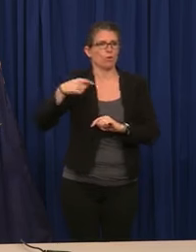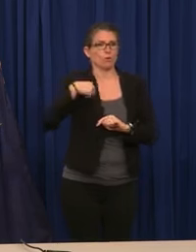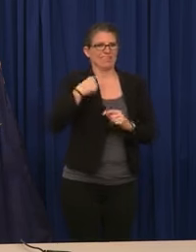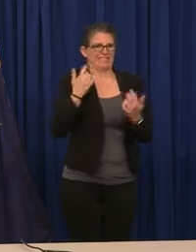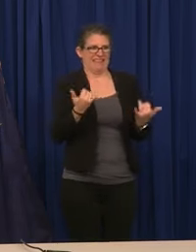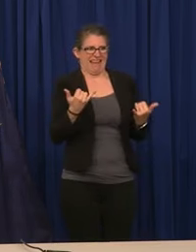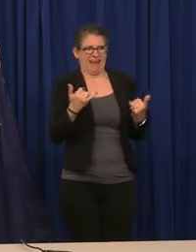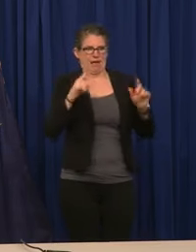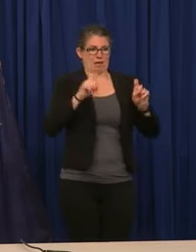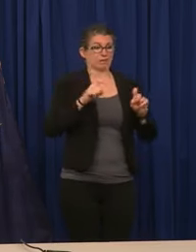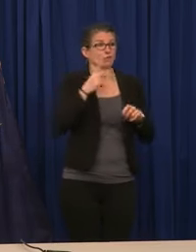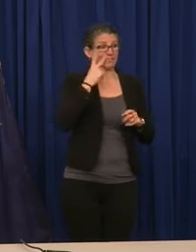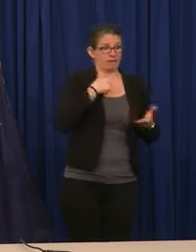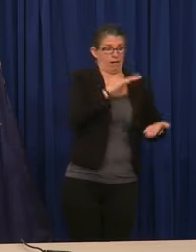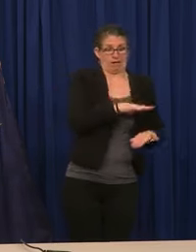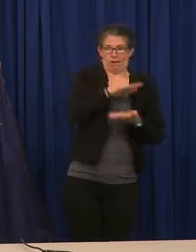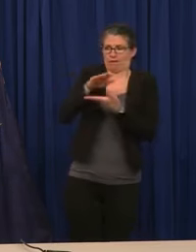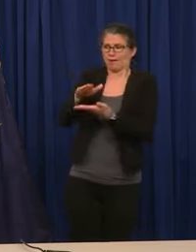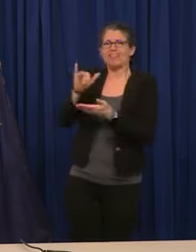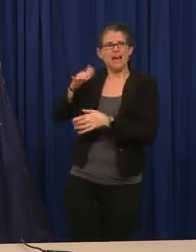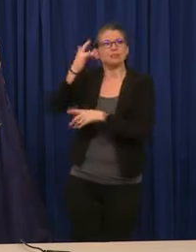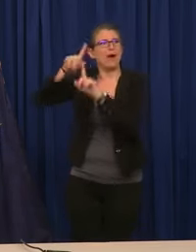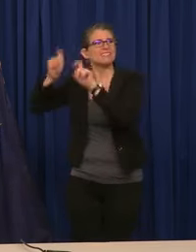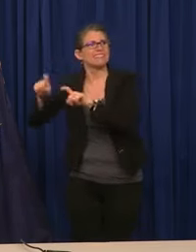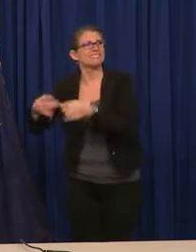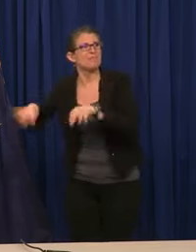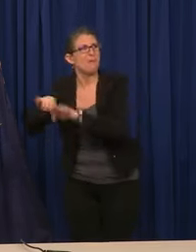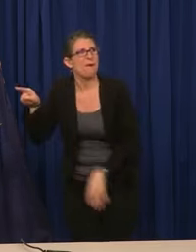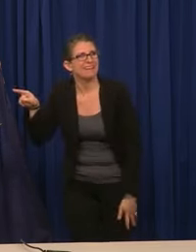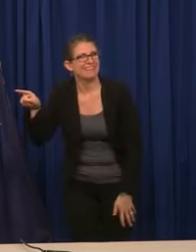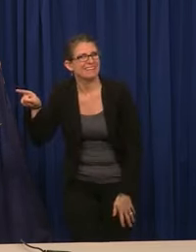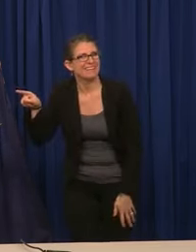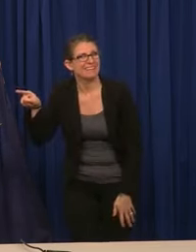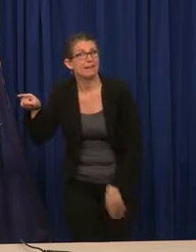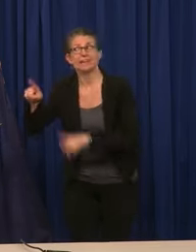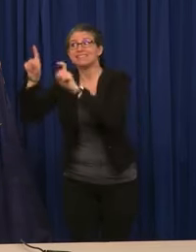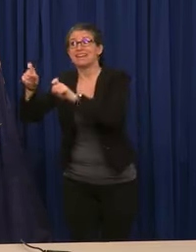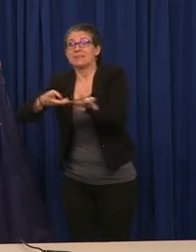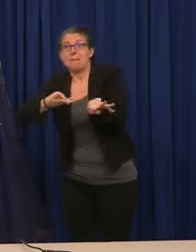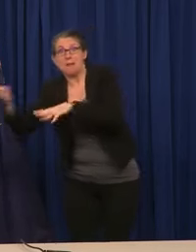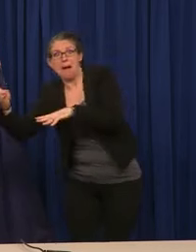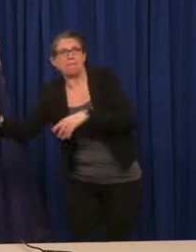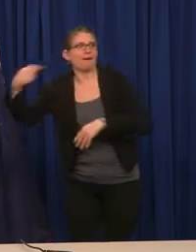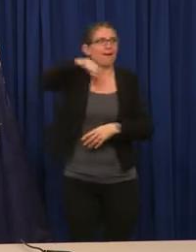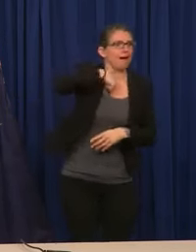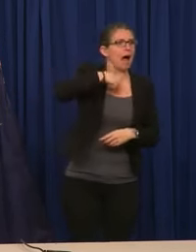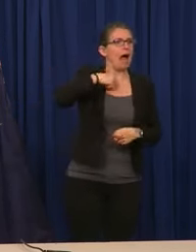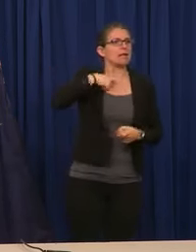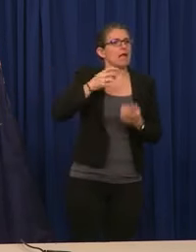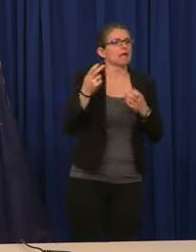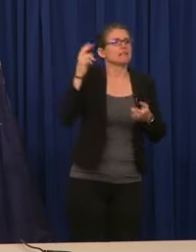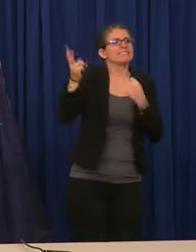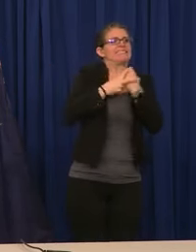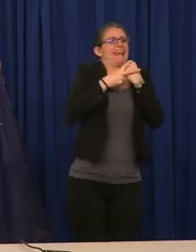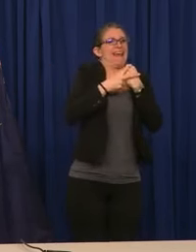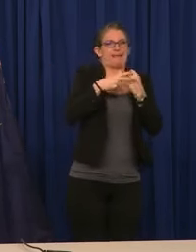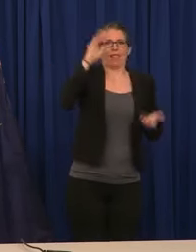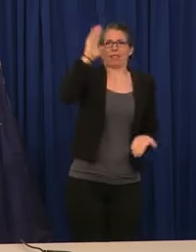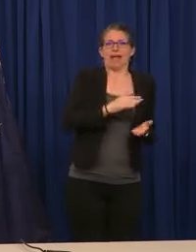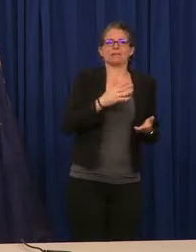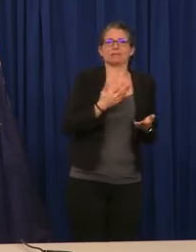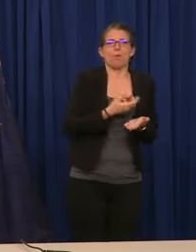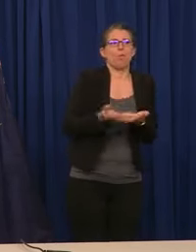time between when a patient comes in with signs and symptoms and when they get a negative